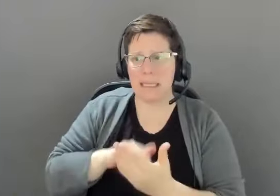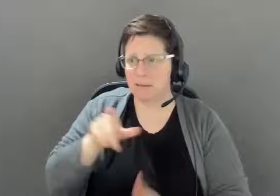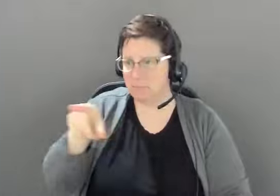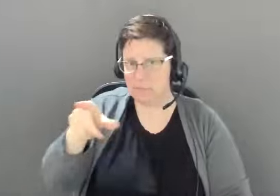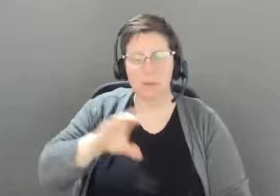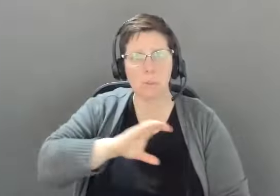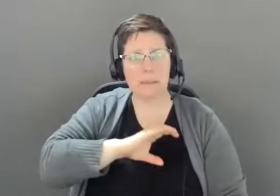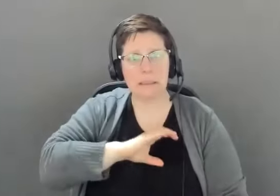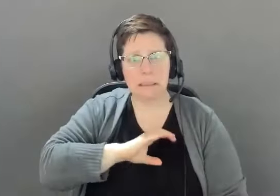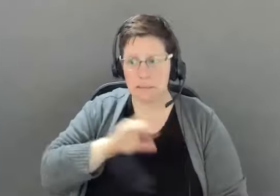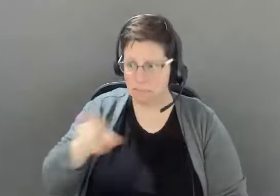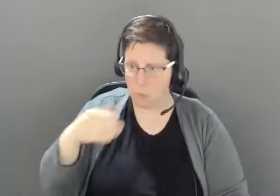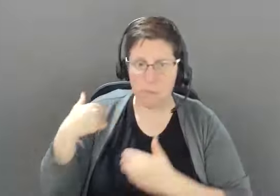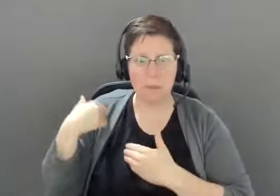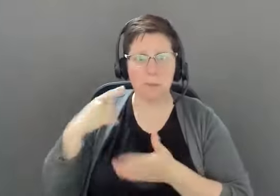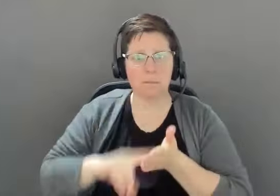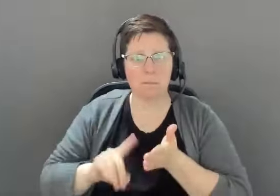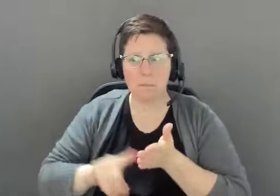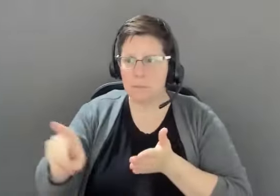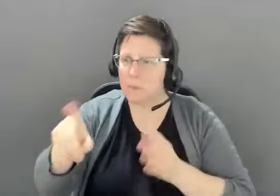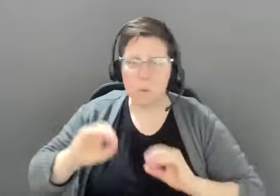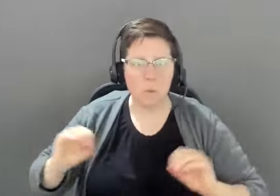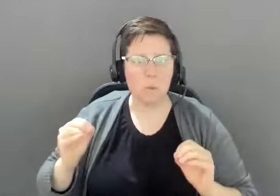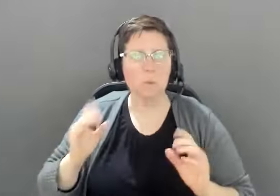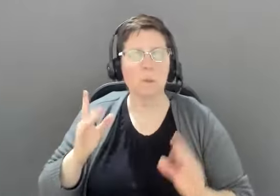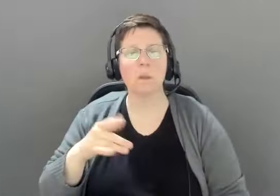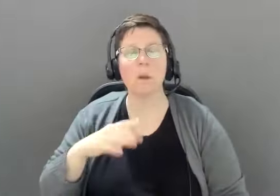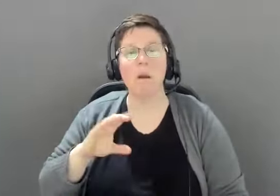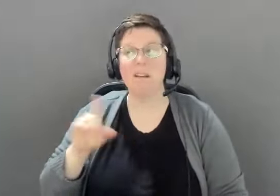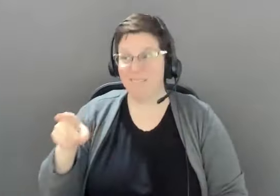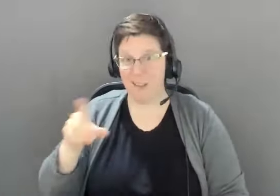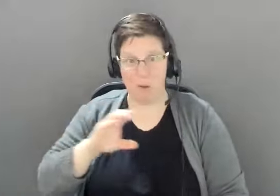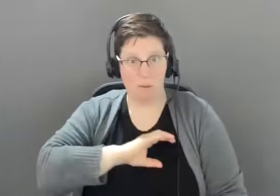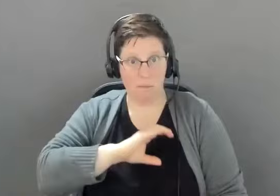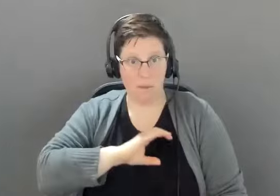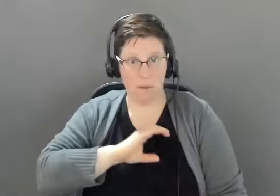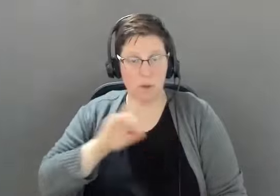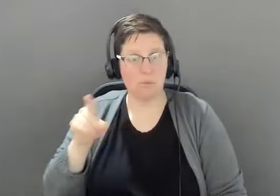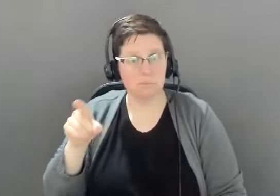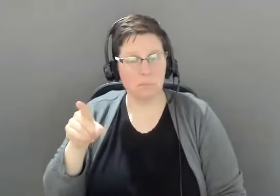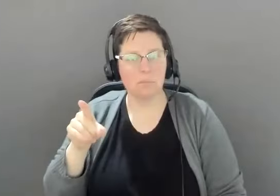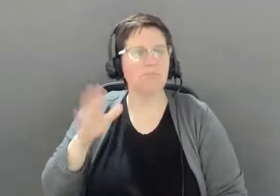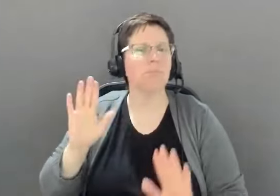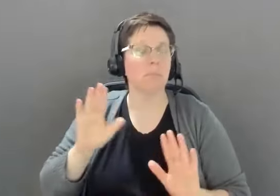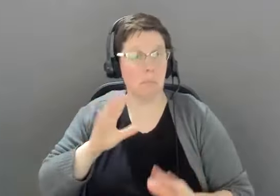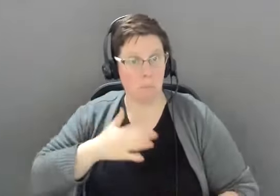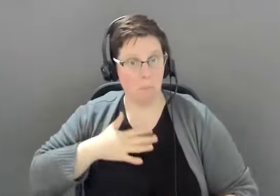the crime I had reported. The Office of the Police Complaints Commissioner rejected my complaint as it started